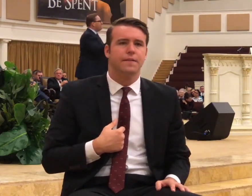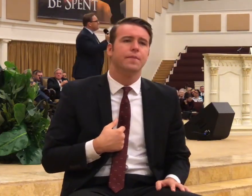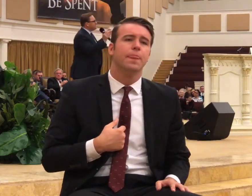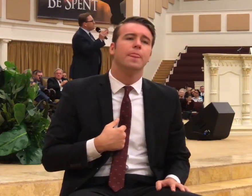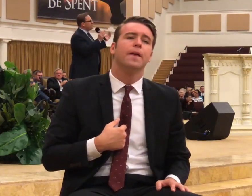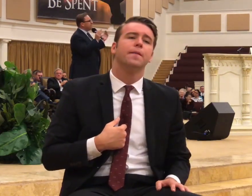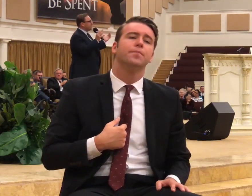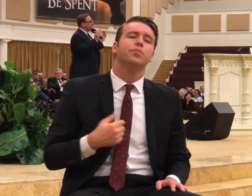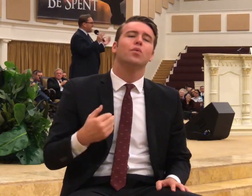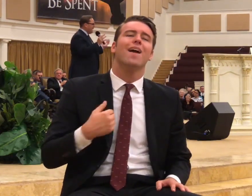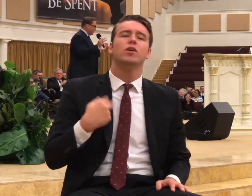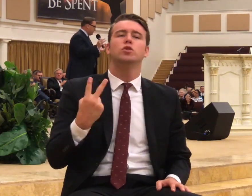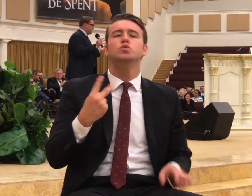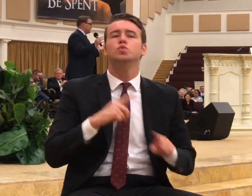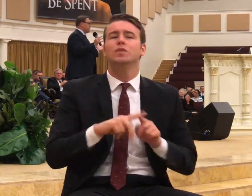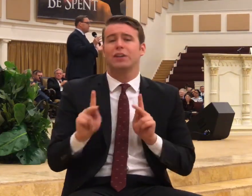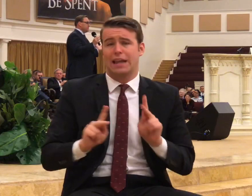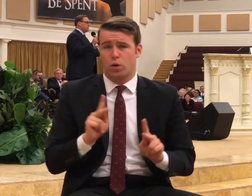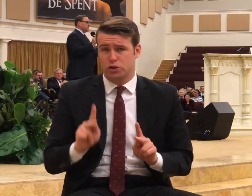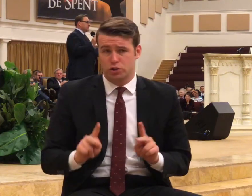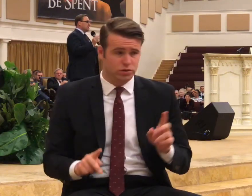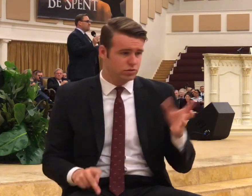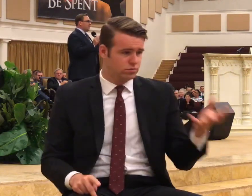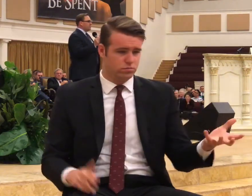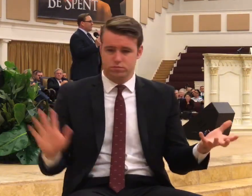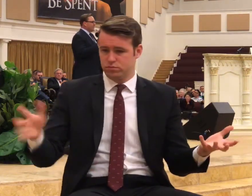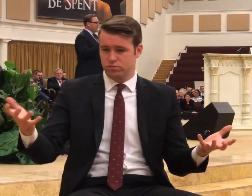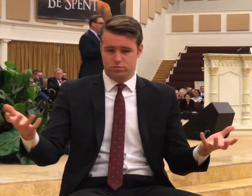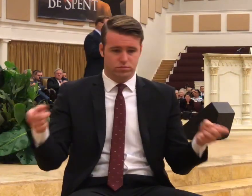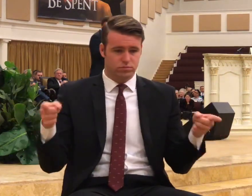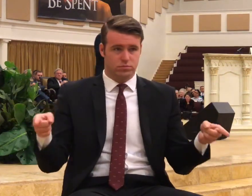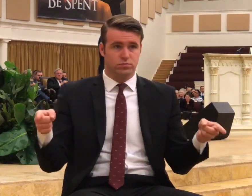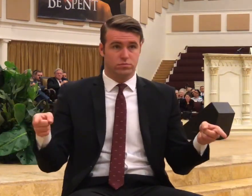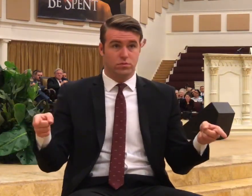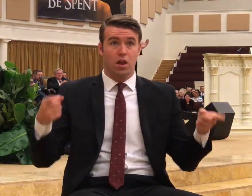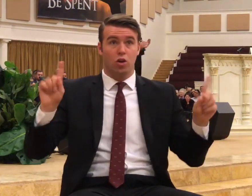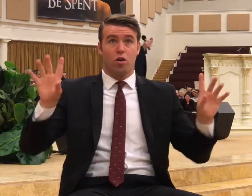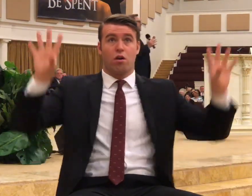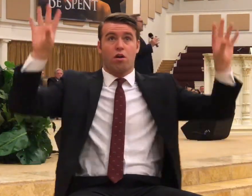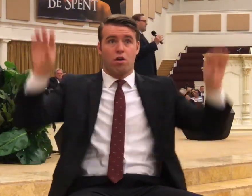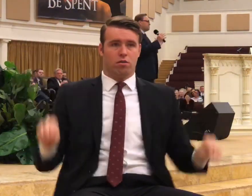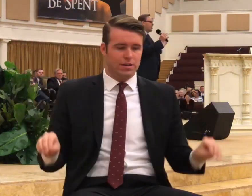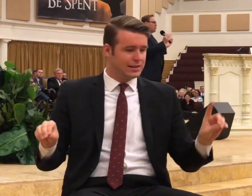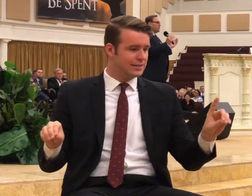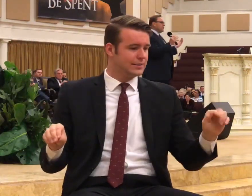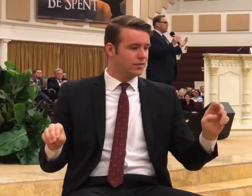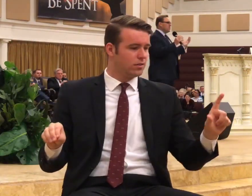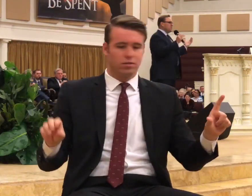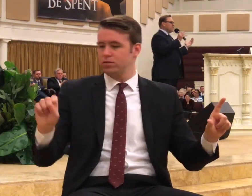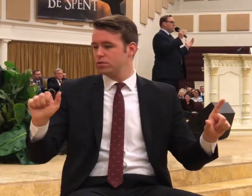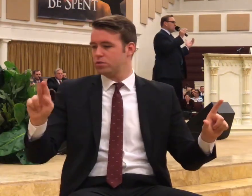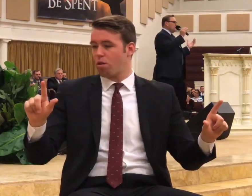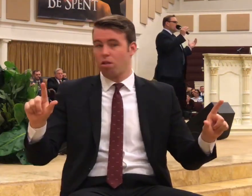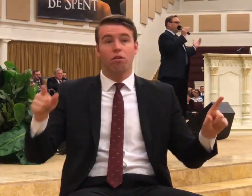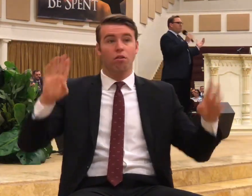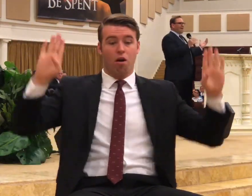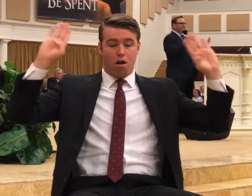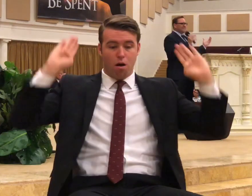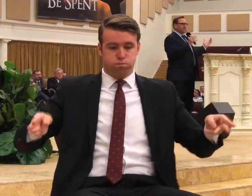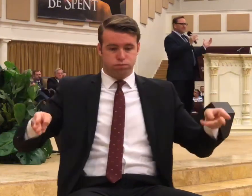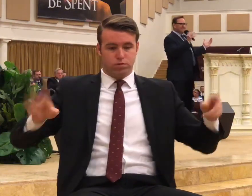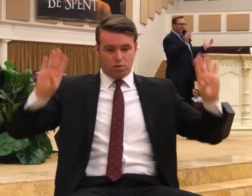You have two different characters, both with interruptions and both